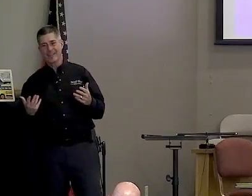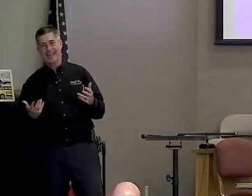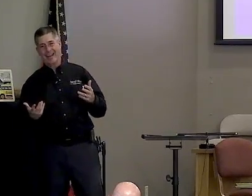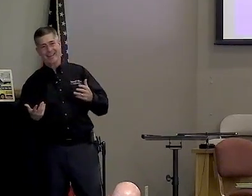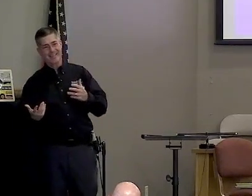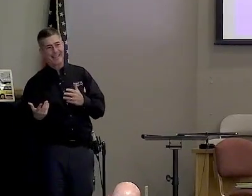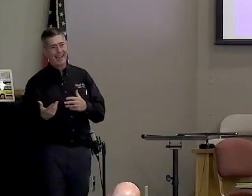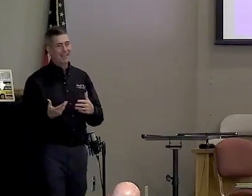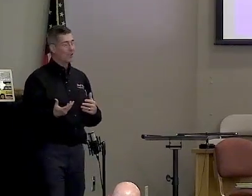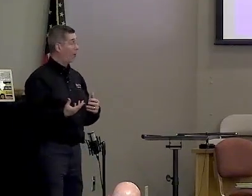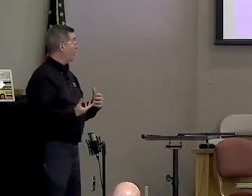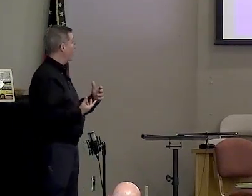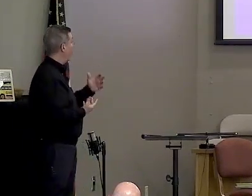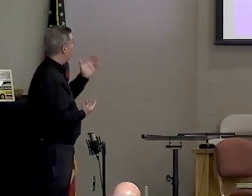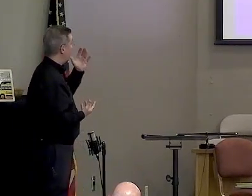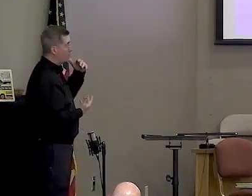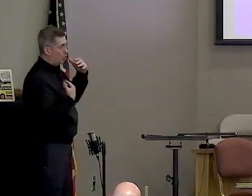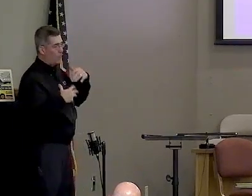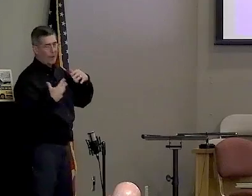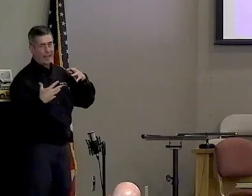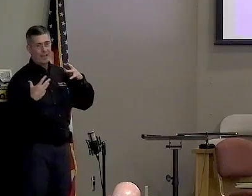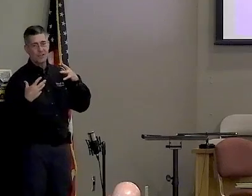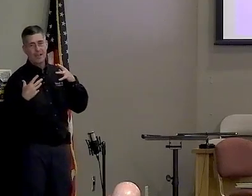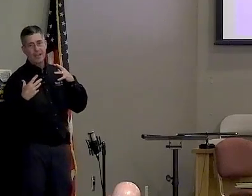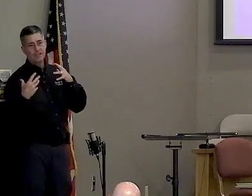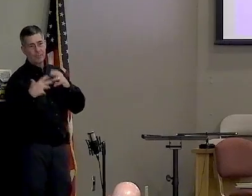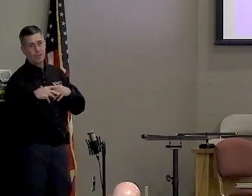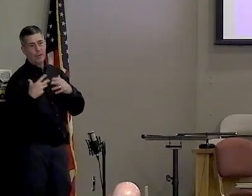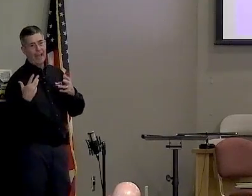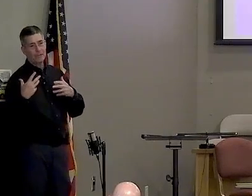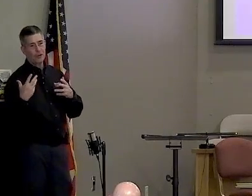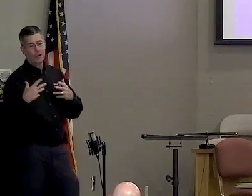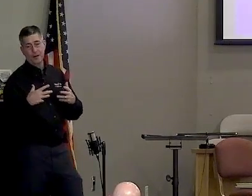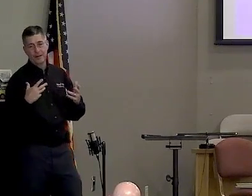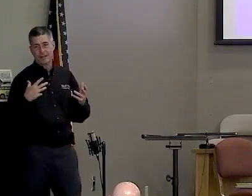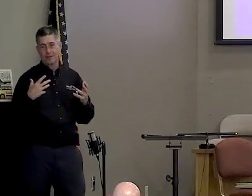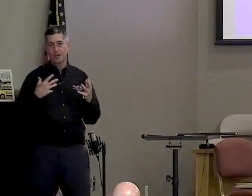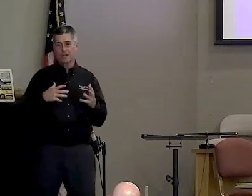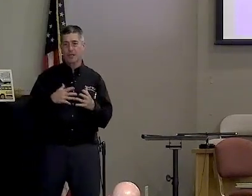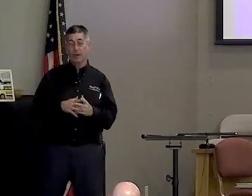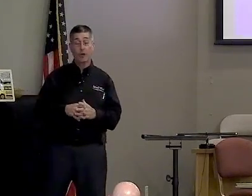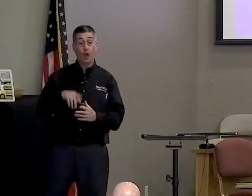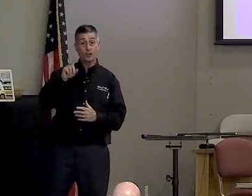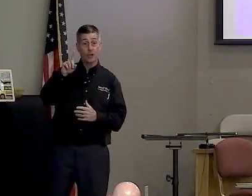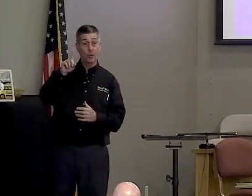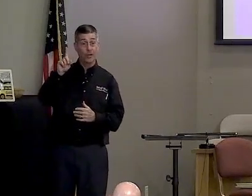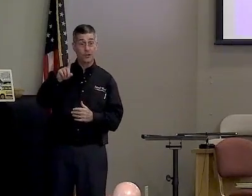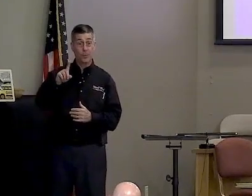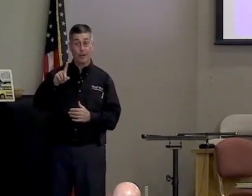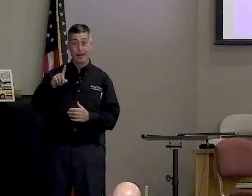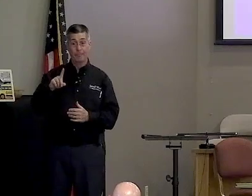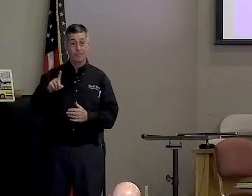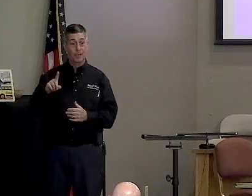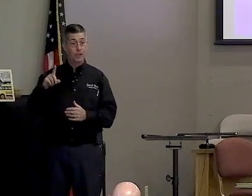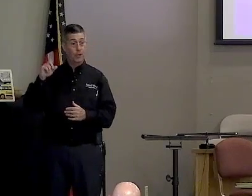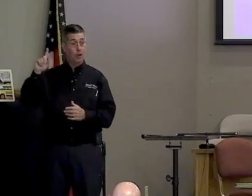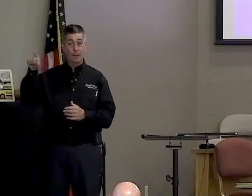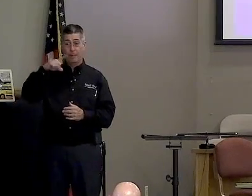challenge. And so you have, interpreting is something we have to learn and learn to deal with. Also with interpreting, do y'all remember